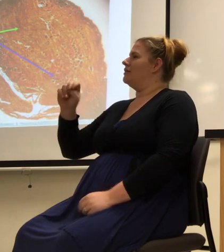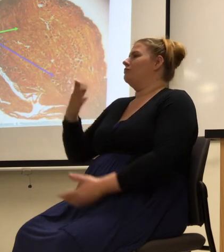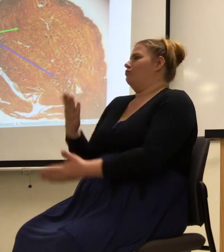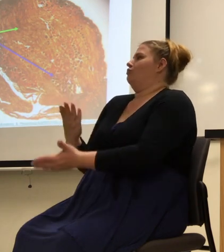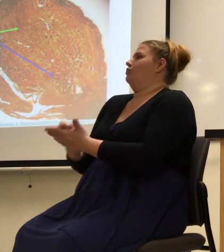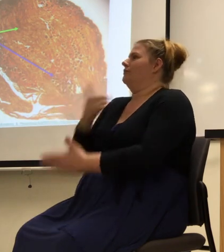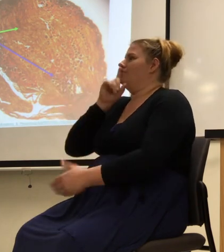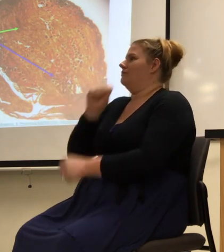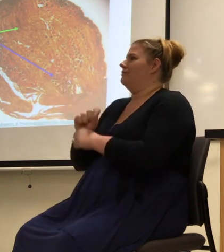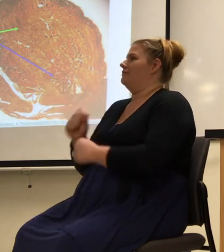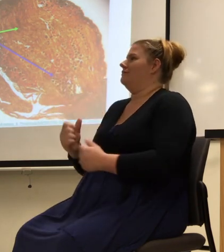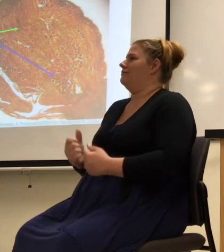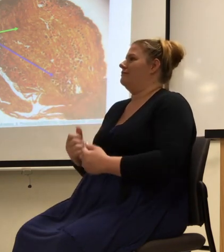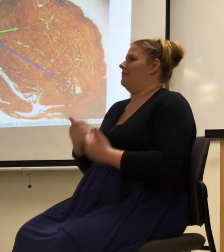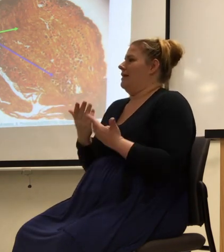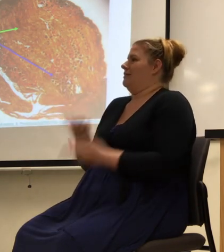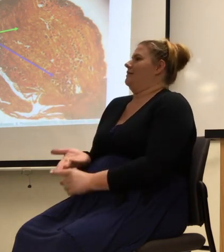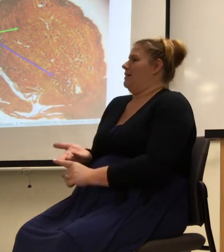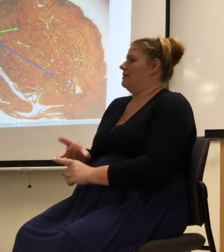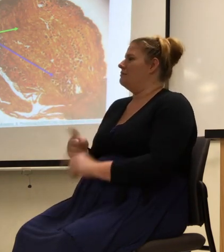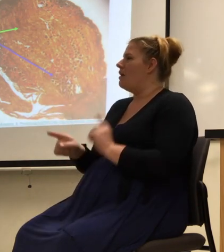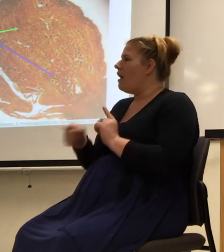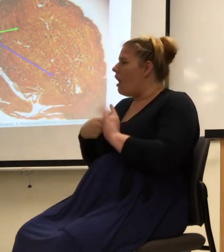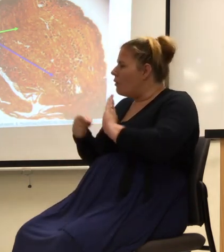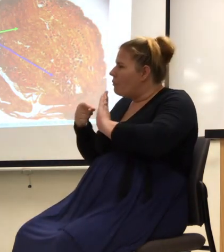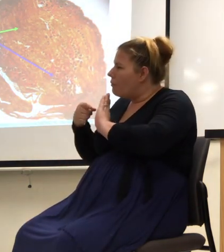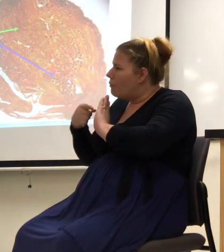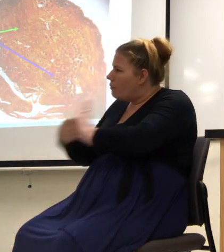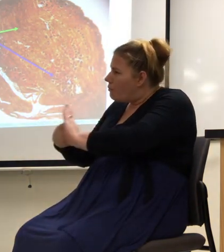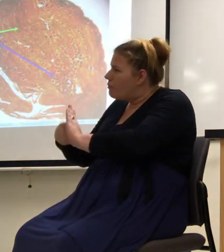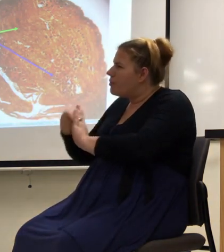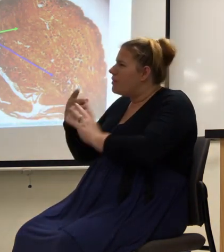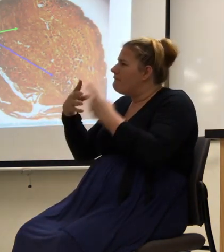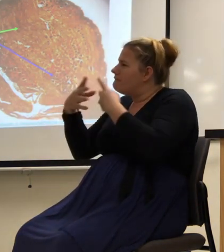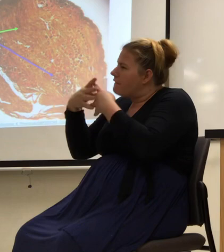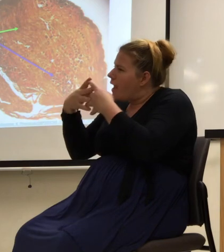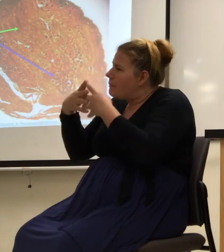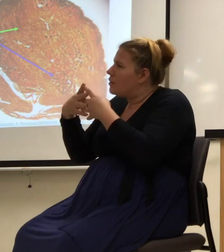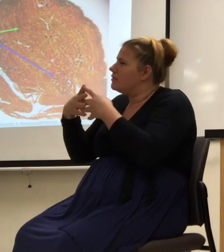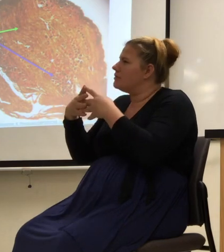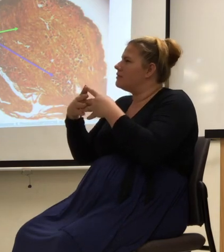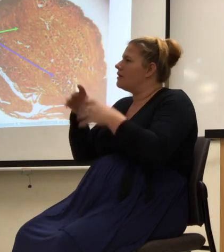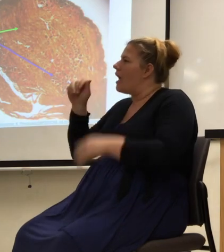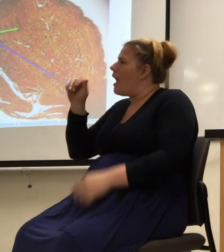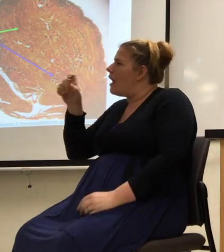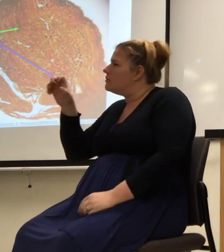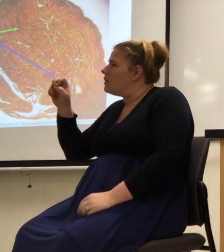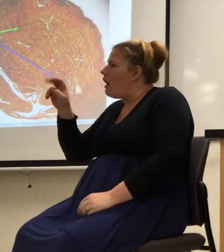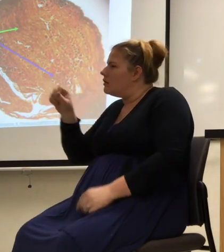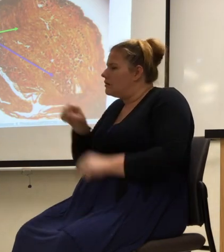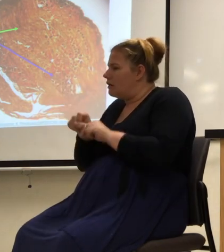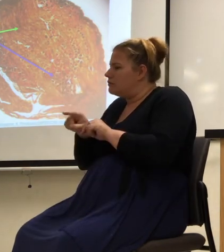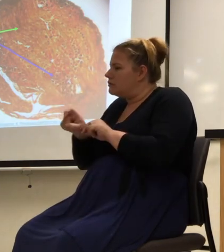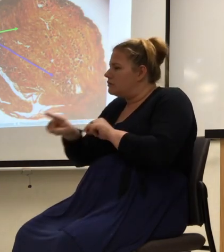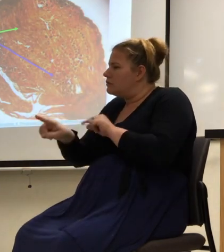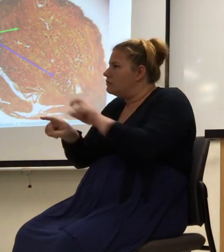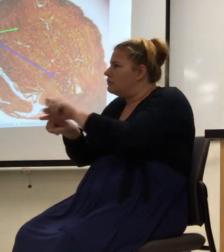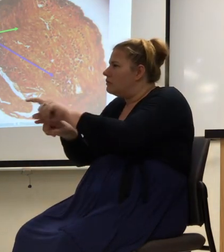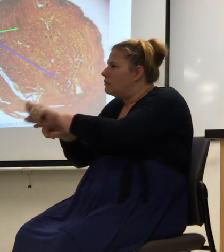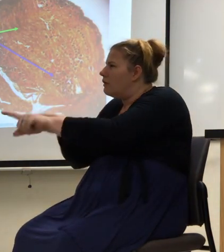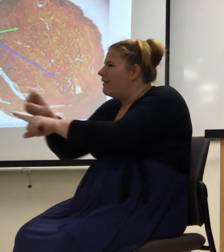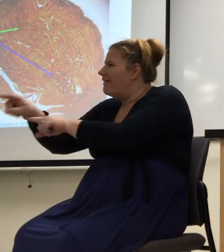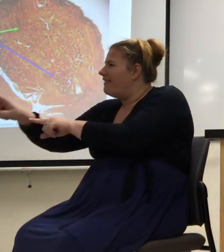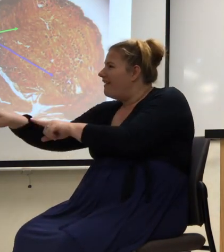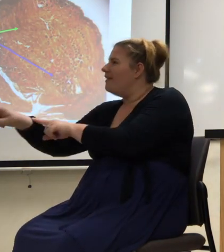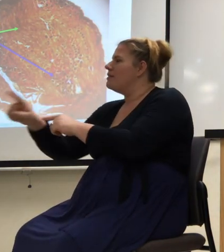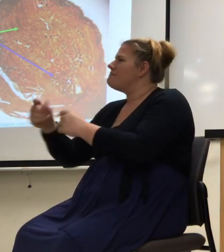but generally, I point to like the fibers, the axons, and all the cell bodies in there. There are many synapses occurring in a ganglion.